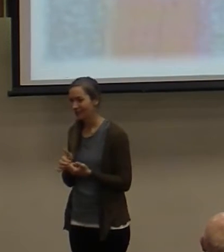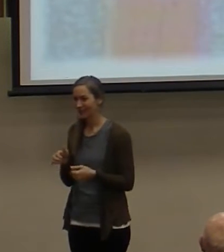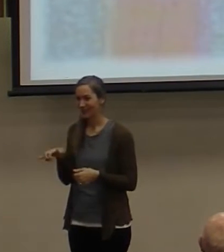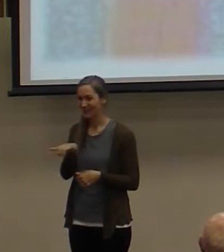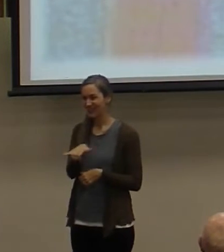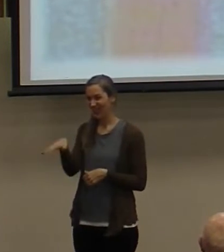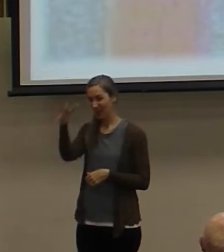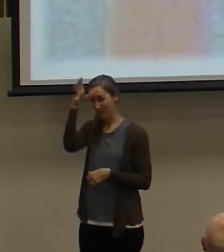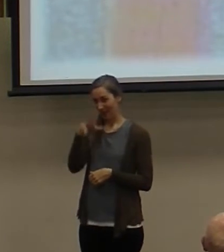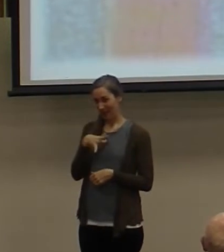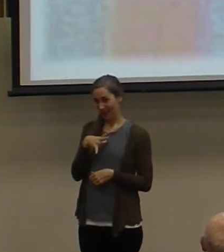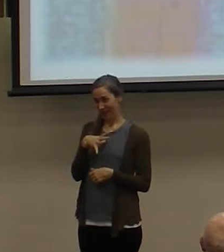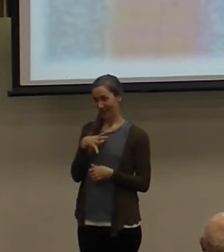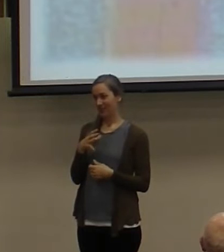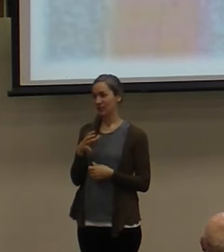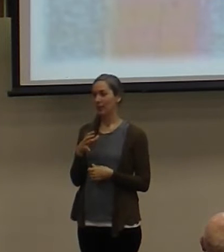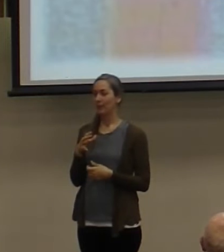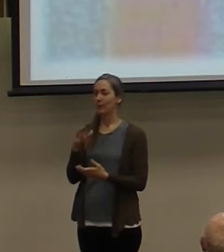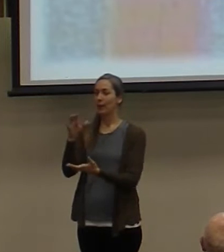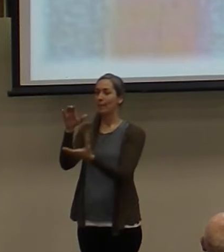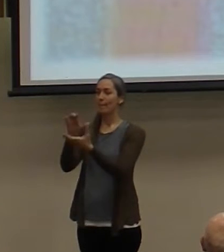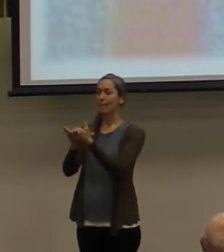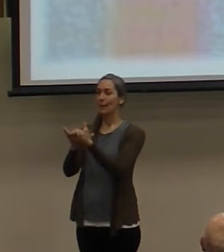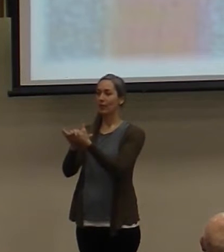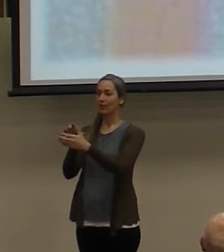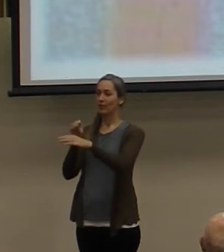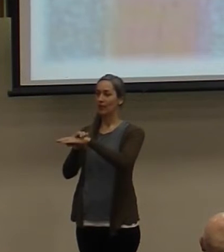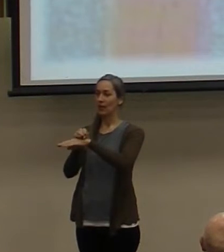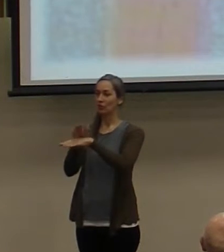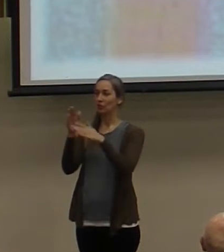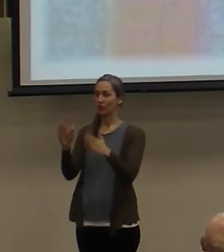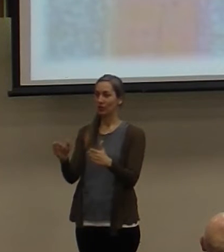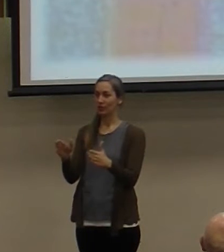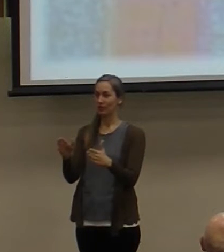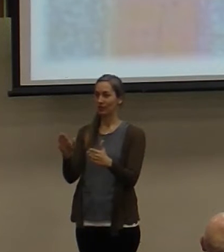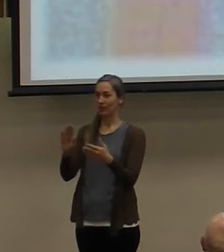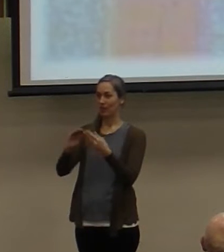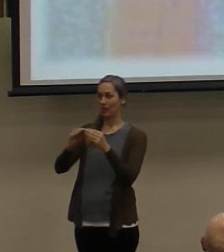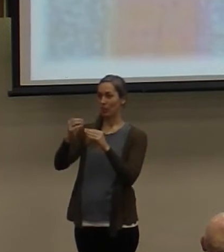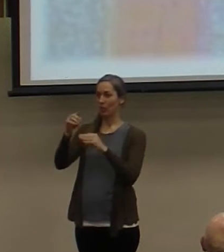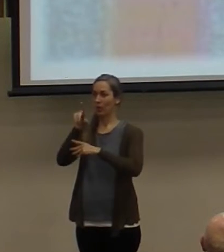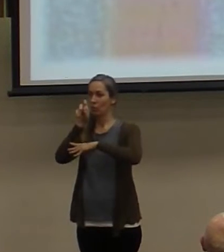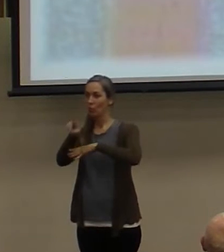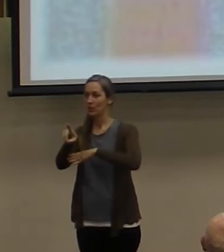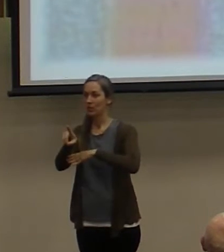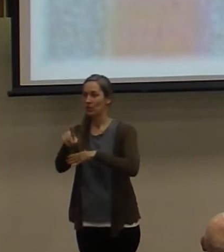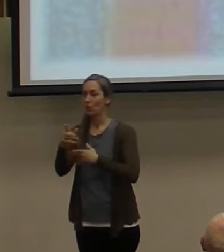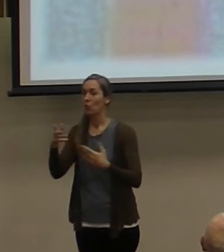According to marriage counselors, you know what the number one question is that they face?